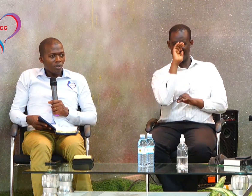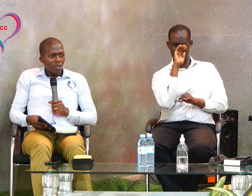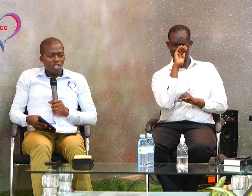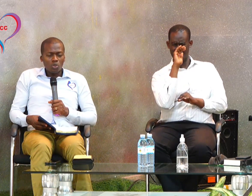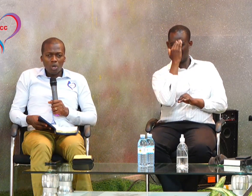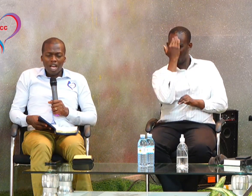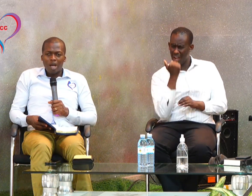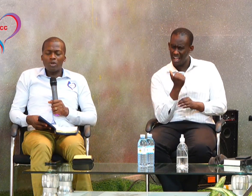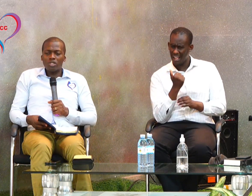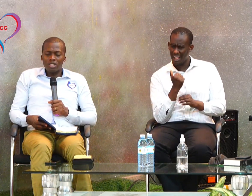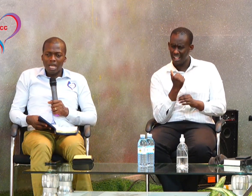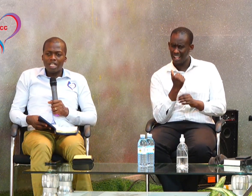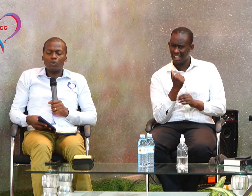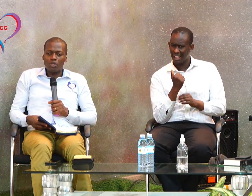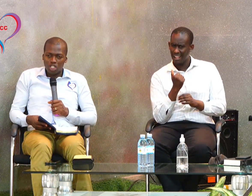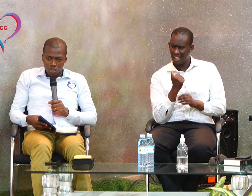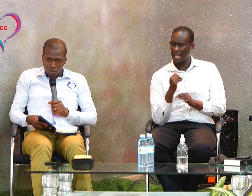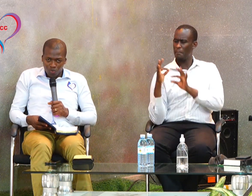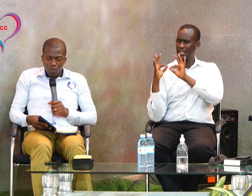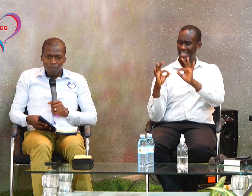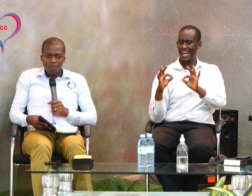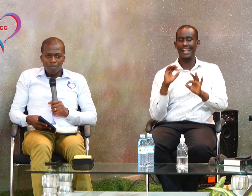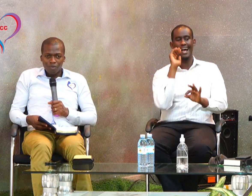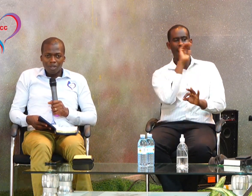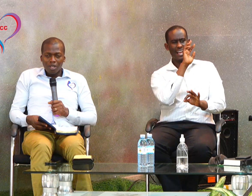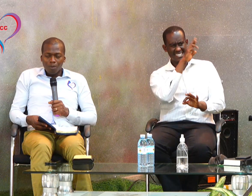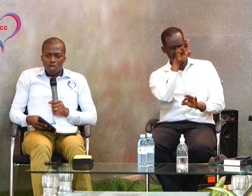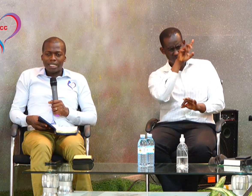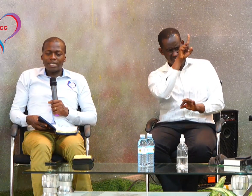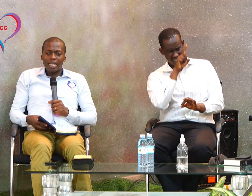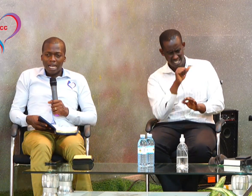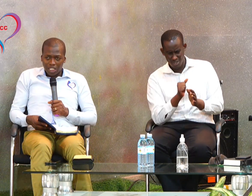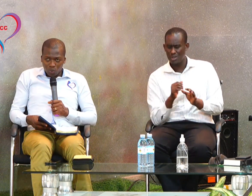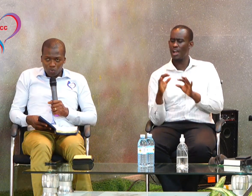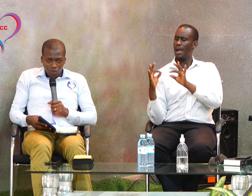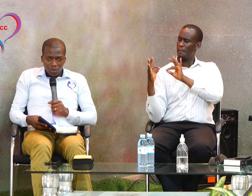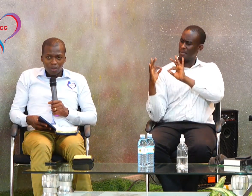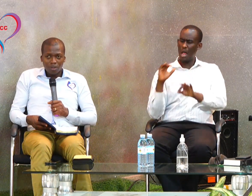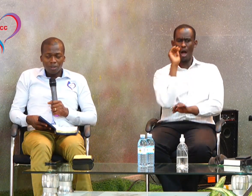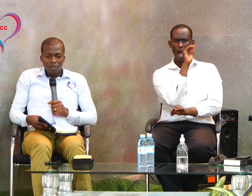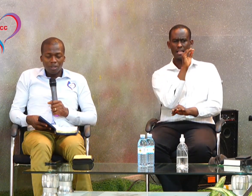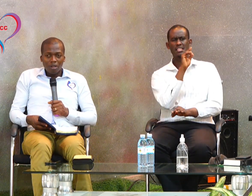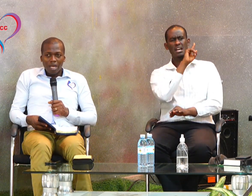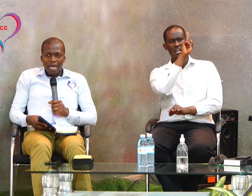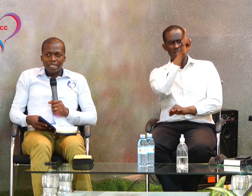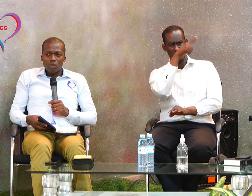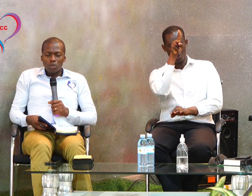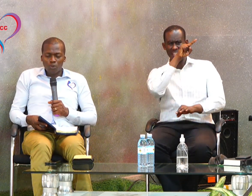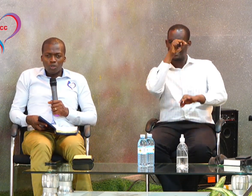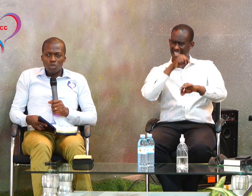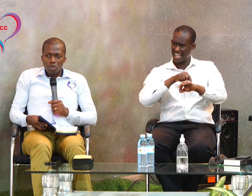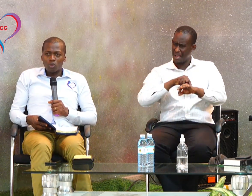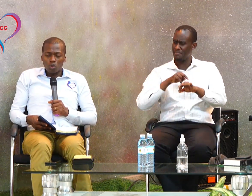question. Kisoka ngabuziza ekibuze kitufu. In the right time. Mukasera katufu. To the right person.